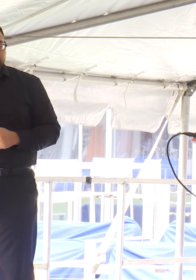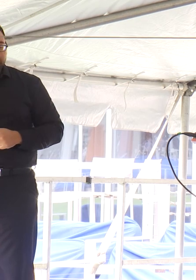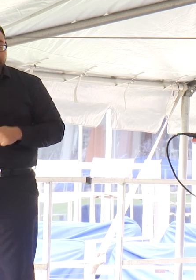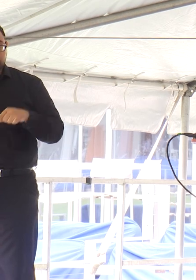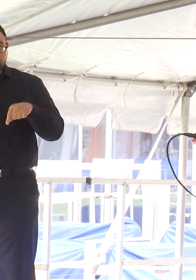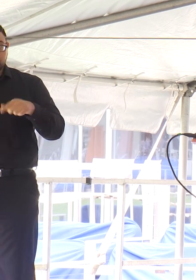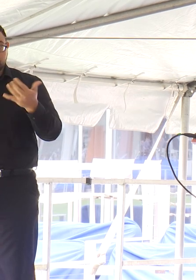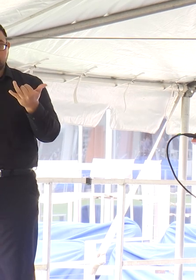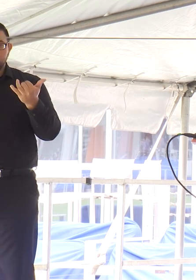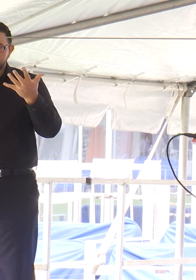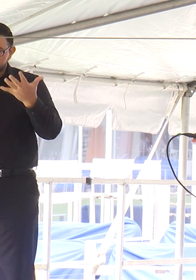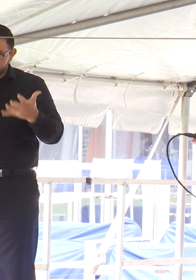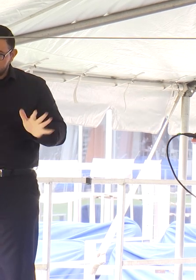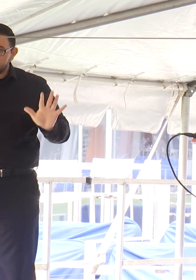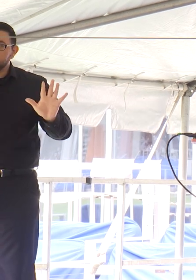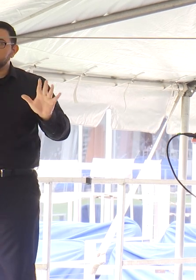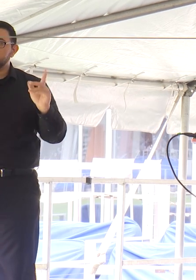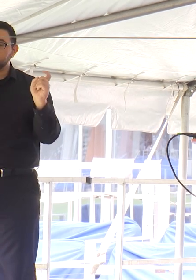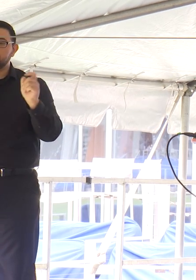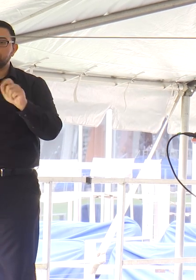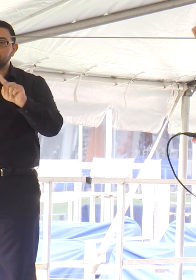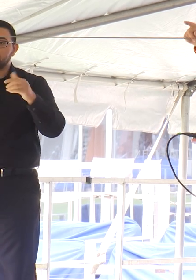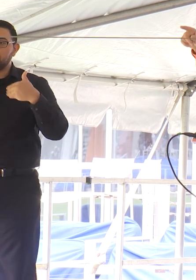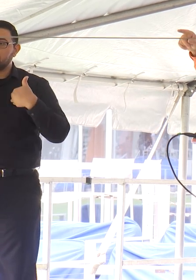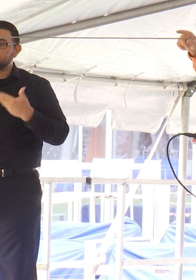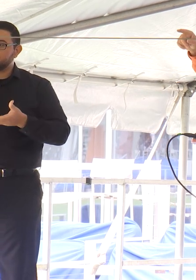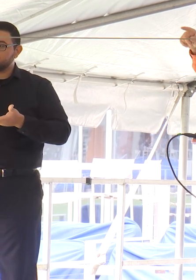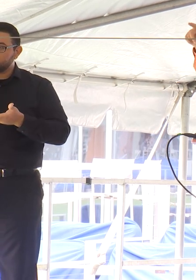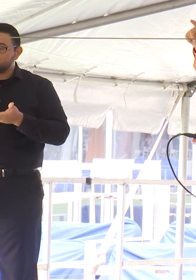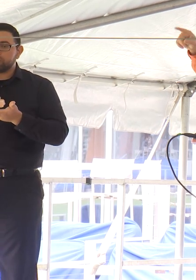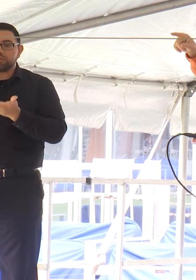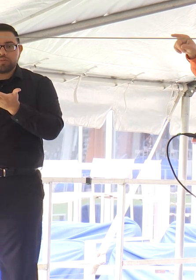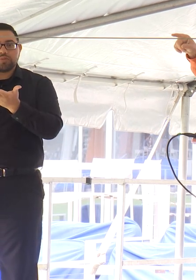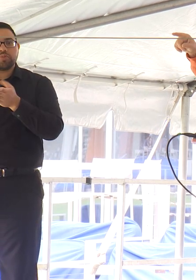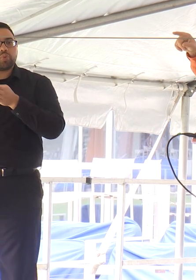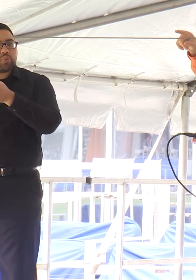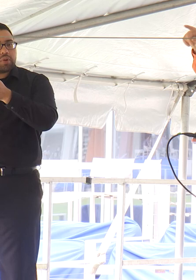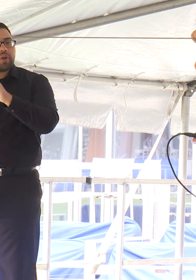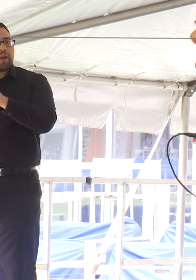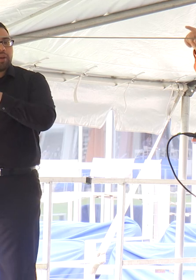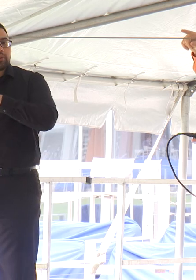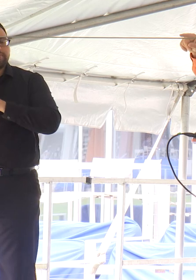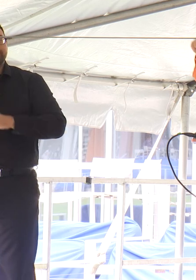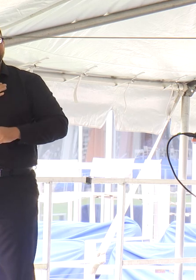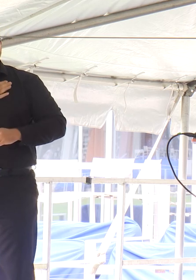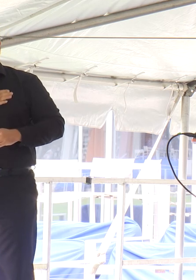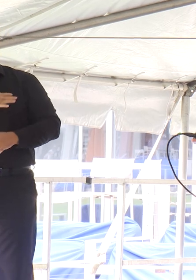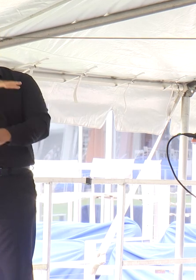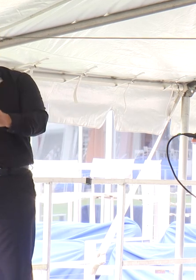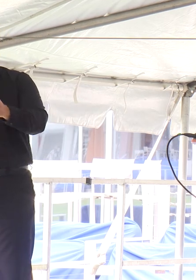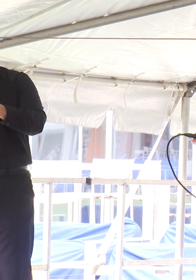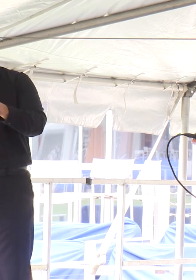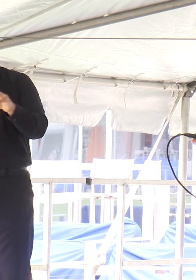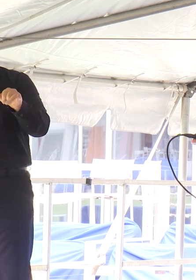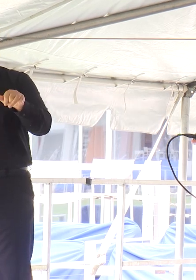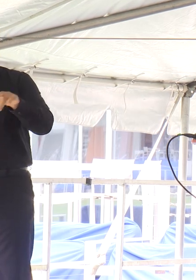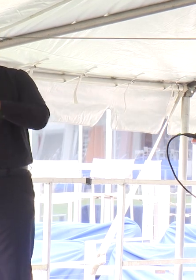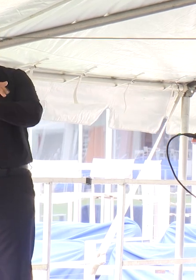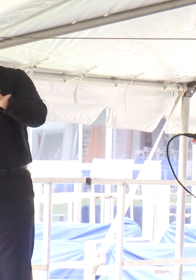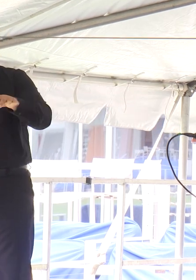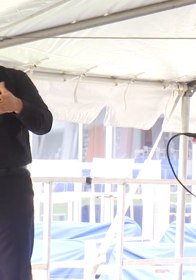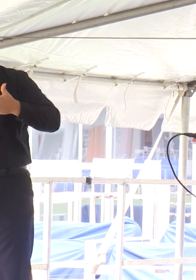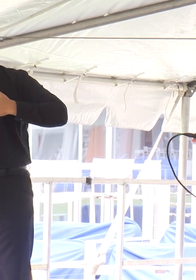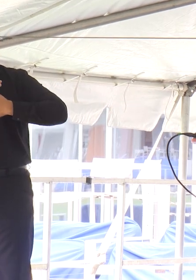going to conclude our ceremony, but we have refreshments on the way out. So please participate, stay around,